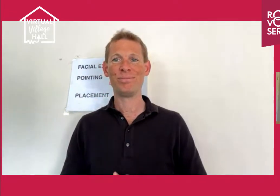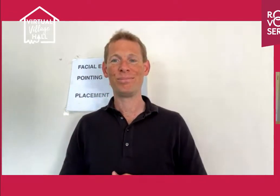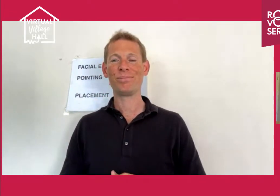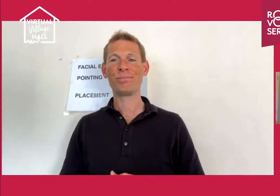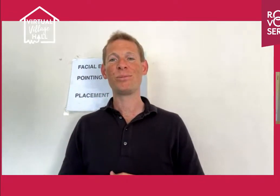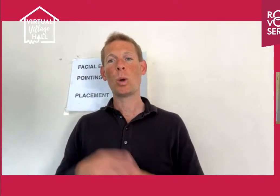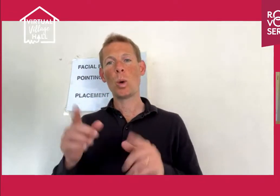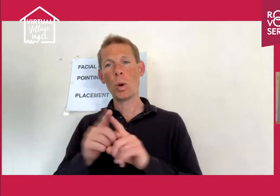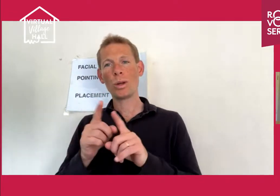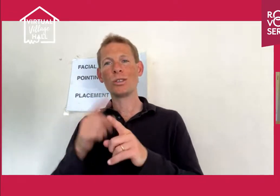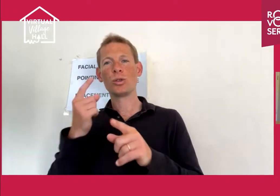life experiences.